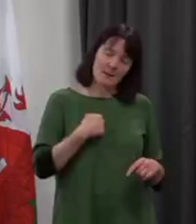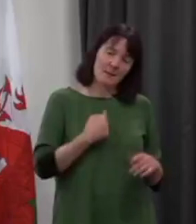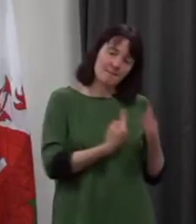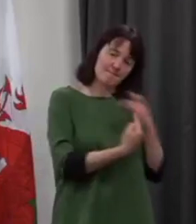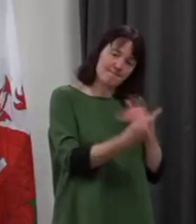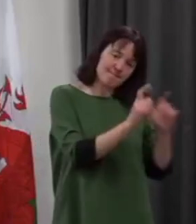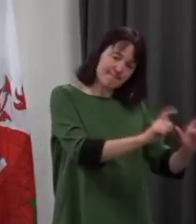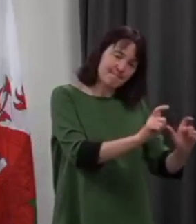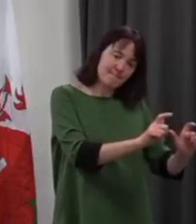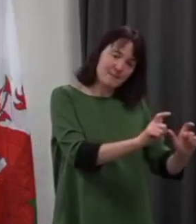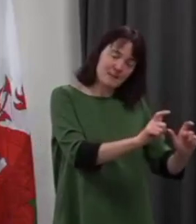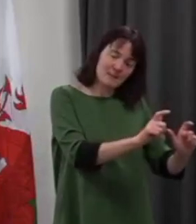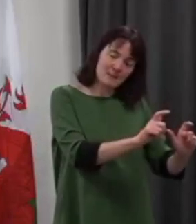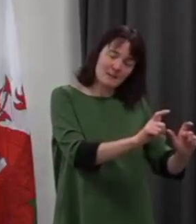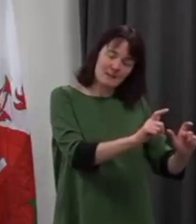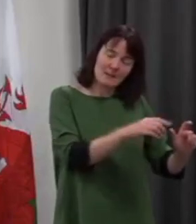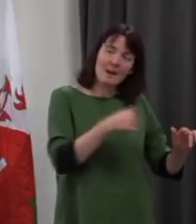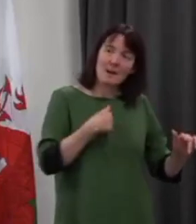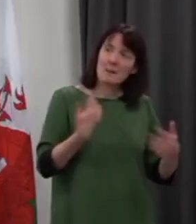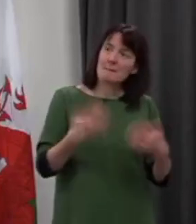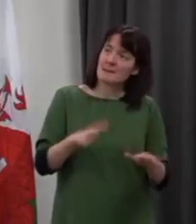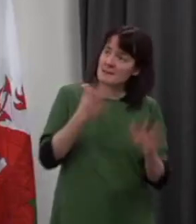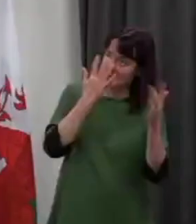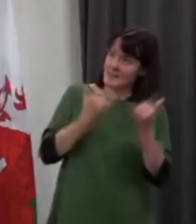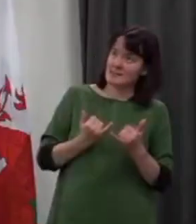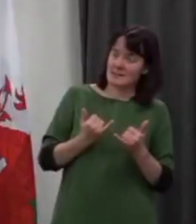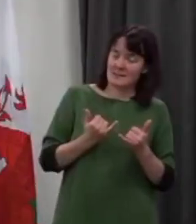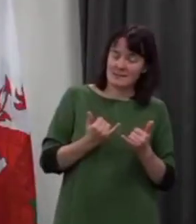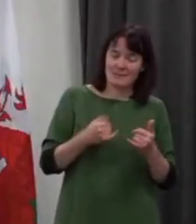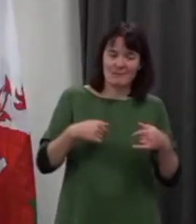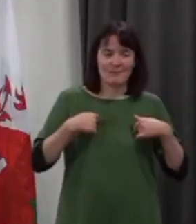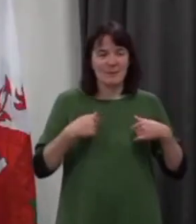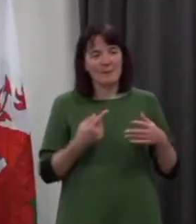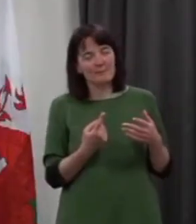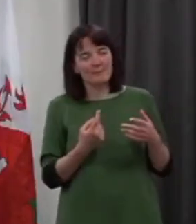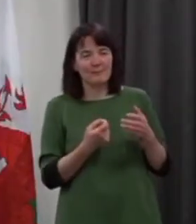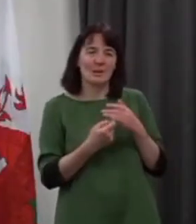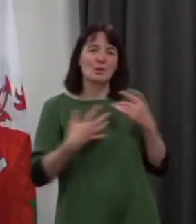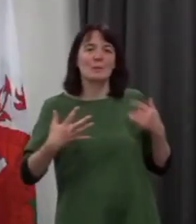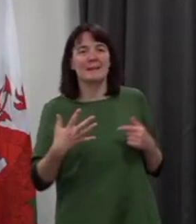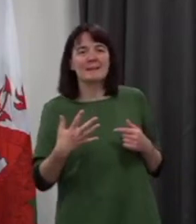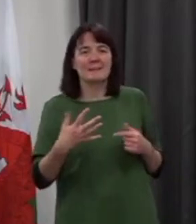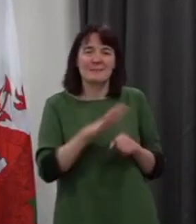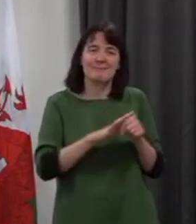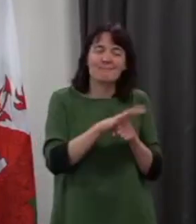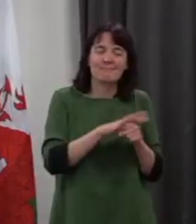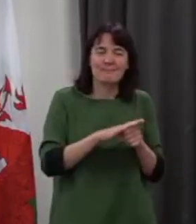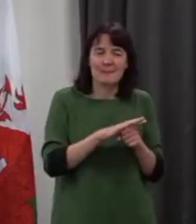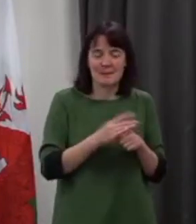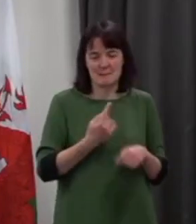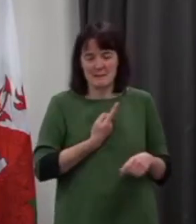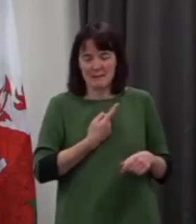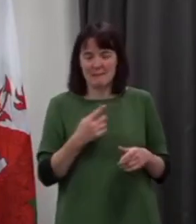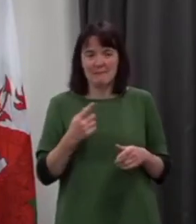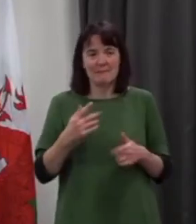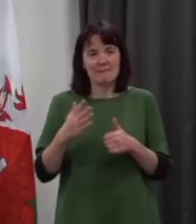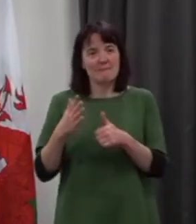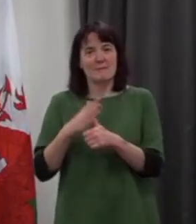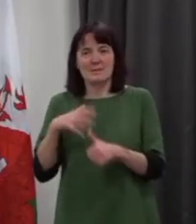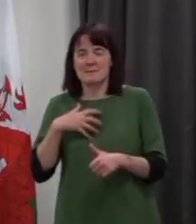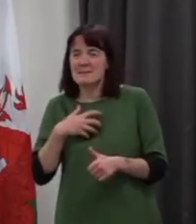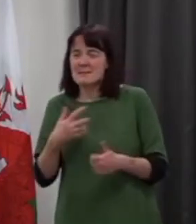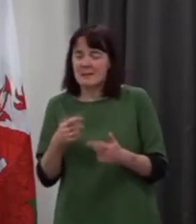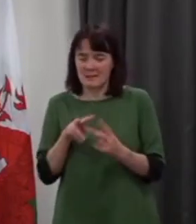received a test, that's because I'm in a peculiar position. Myself and the First Minister are in a position where we